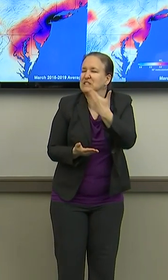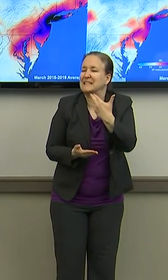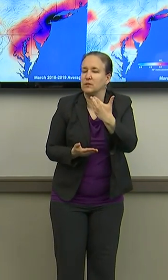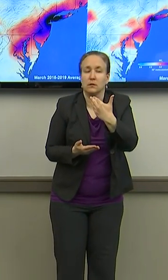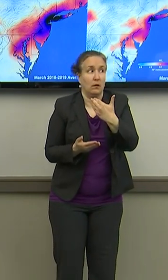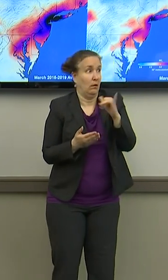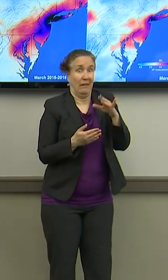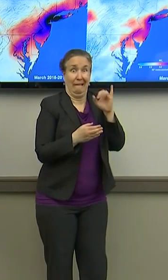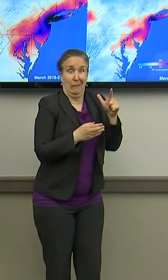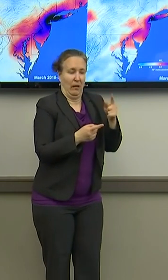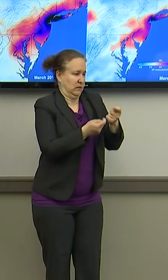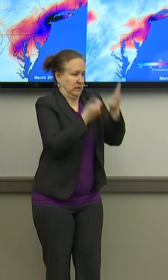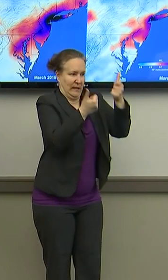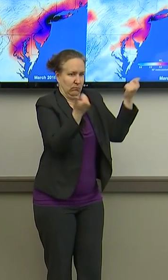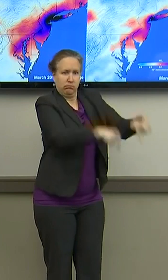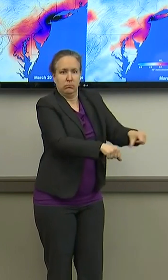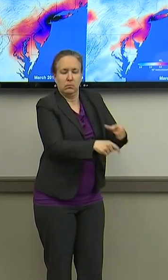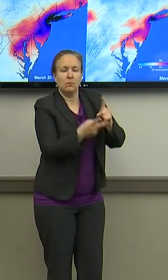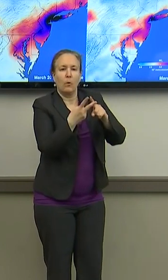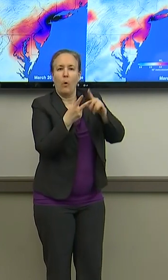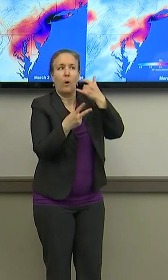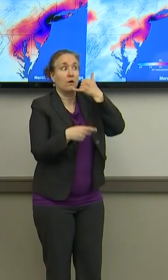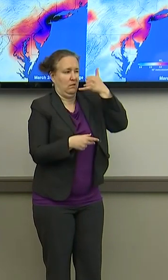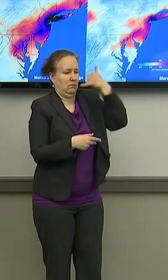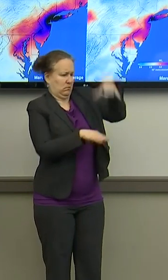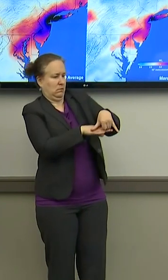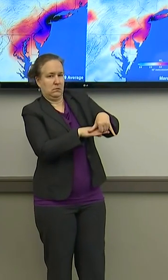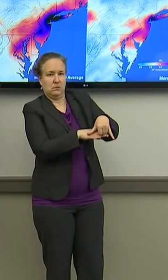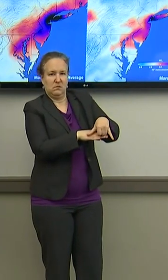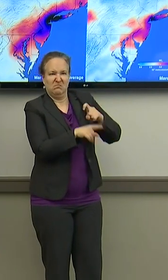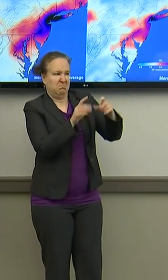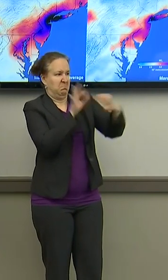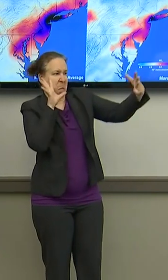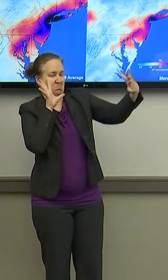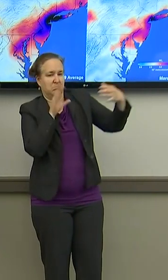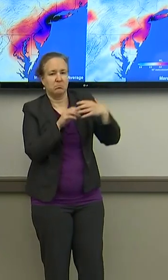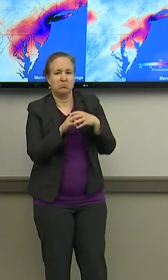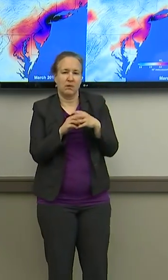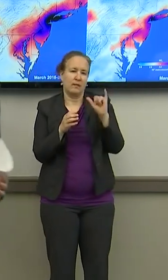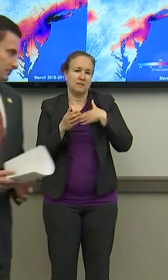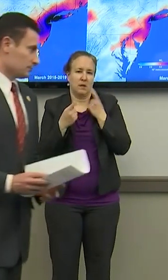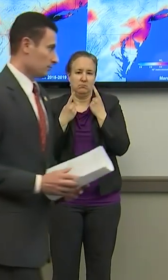email or hang up the phone. That's my update for today, and I'll turn it back to Commissioner Arkush.